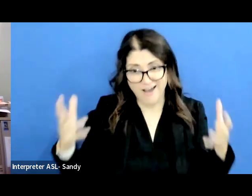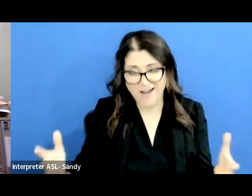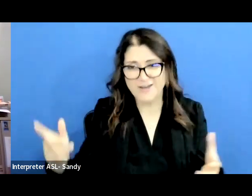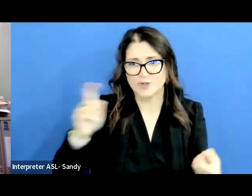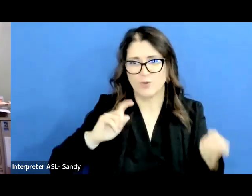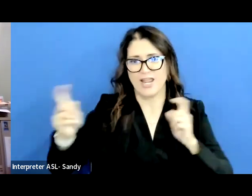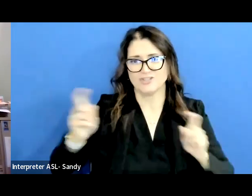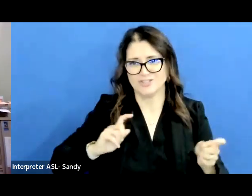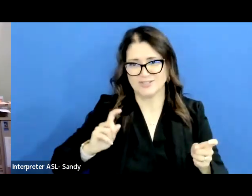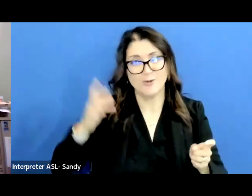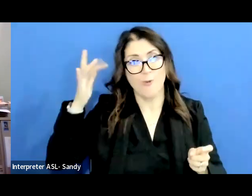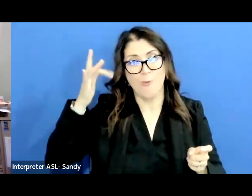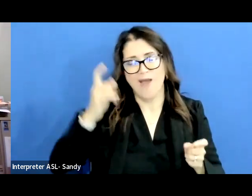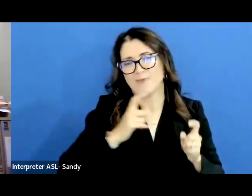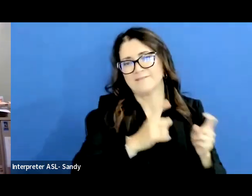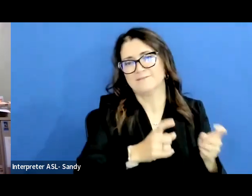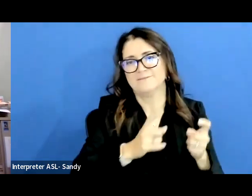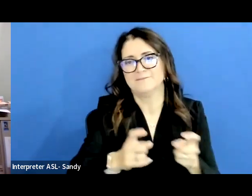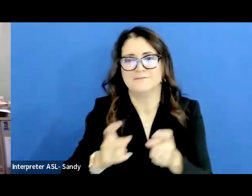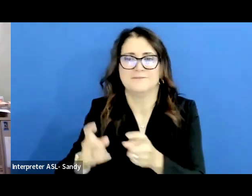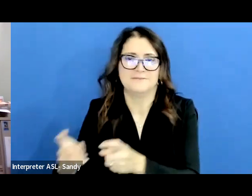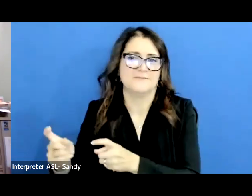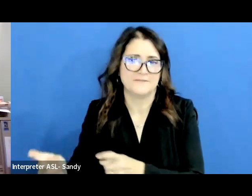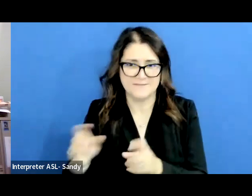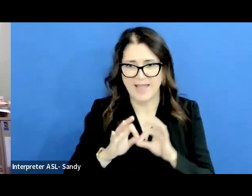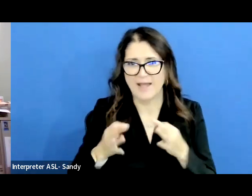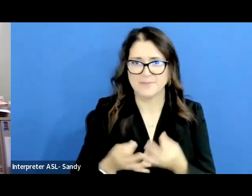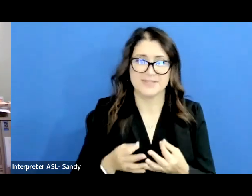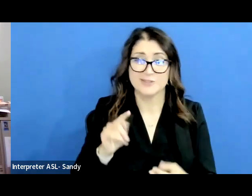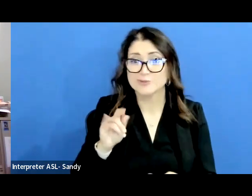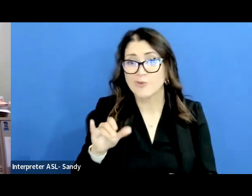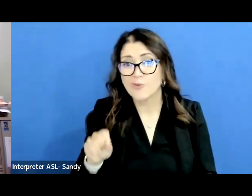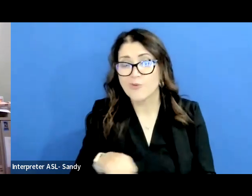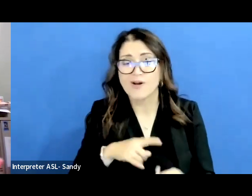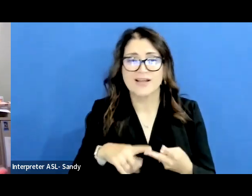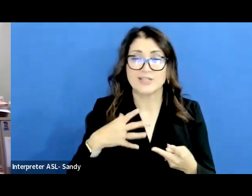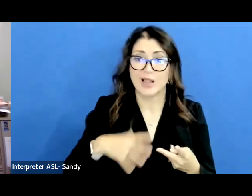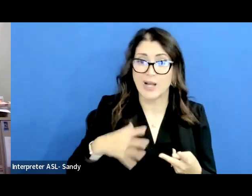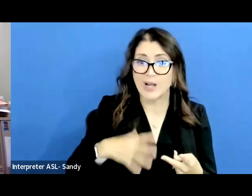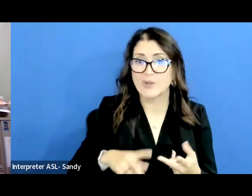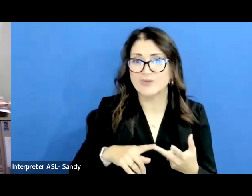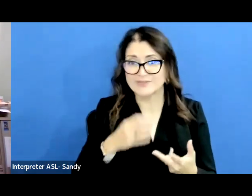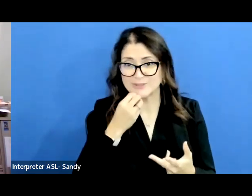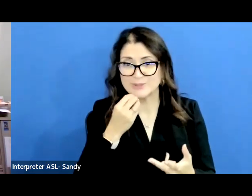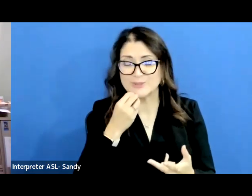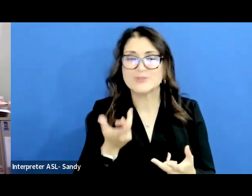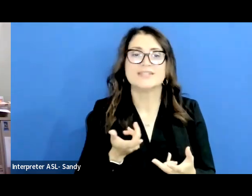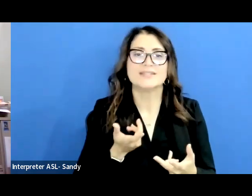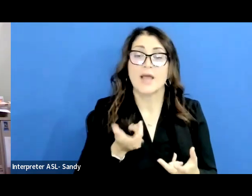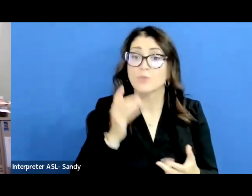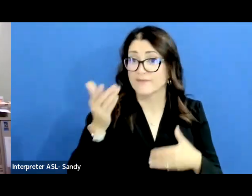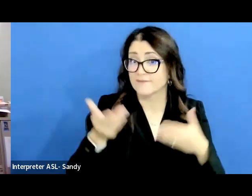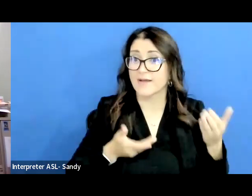to the families, toys, clothing, food, and we invite people